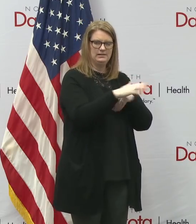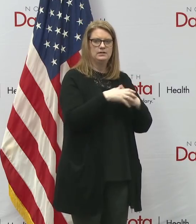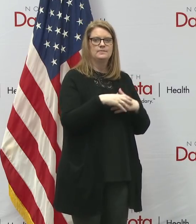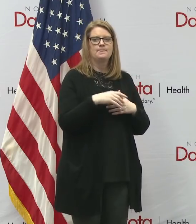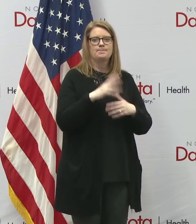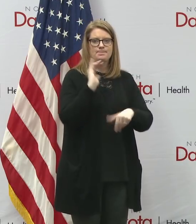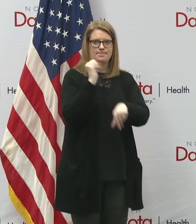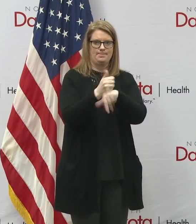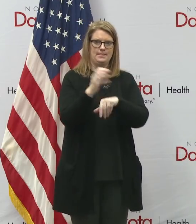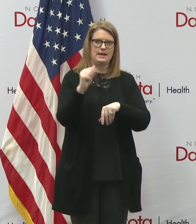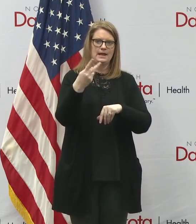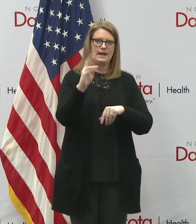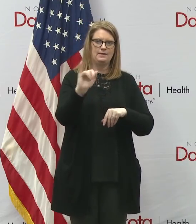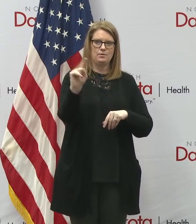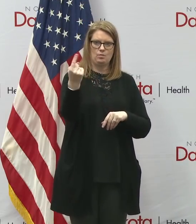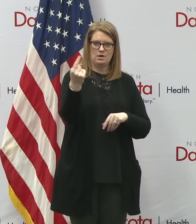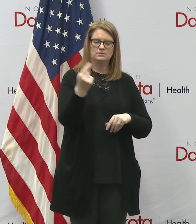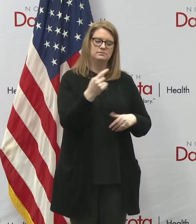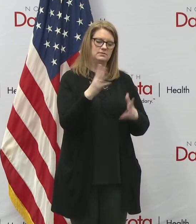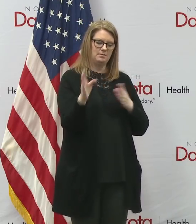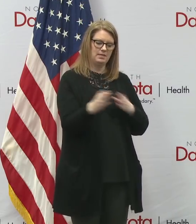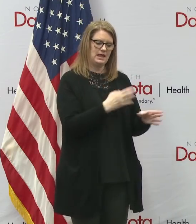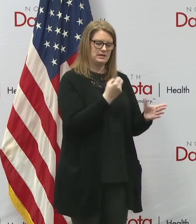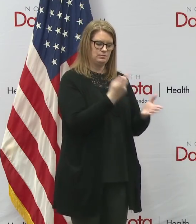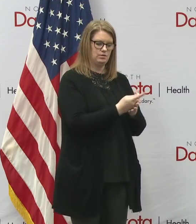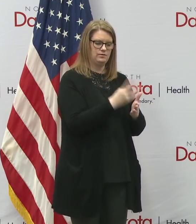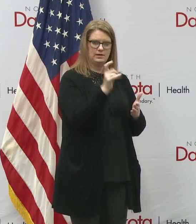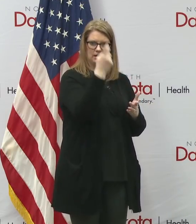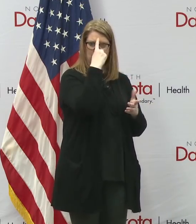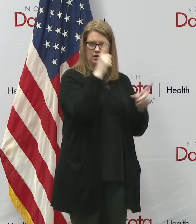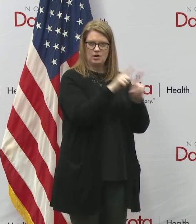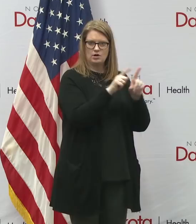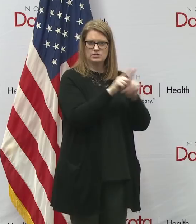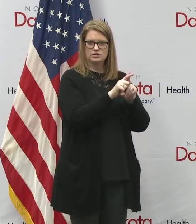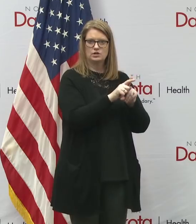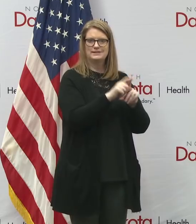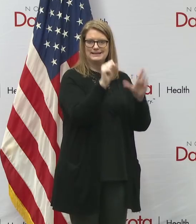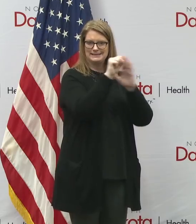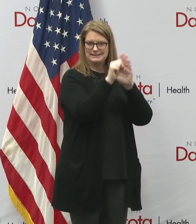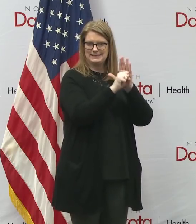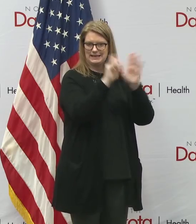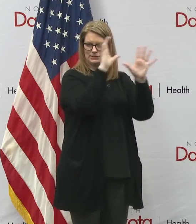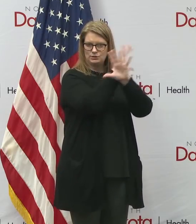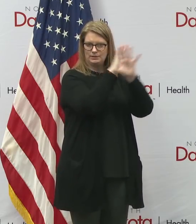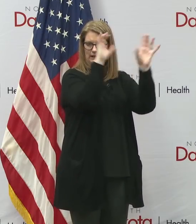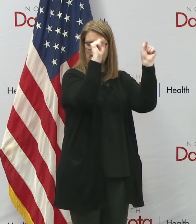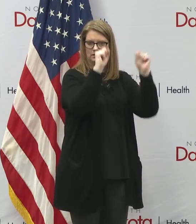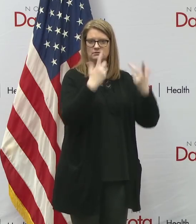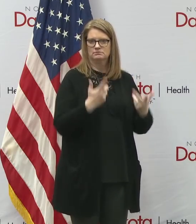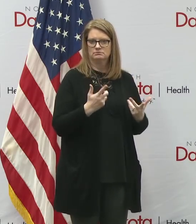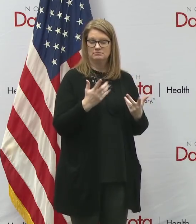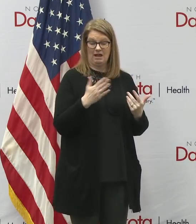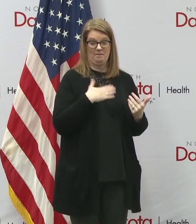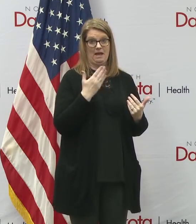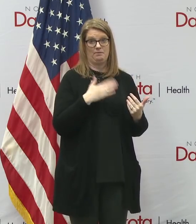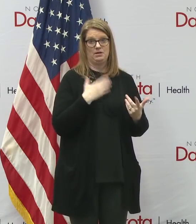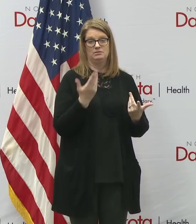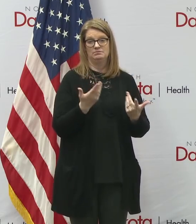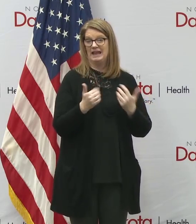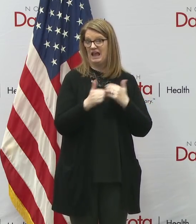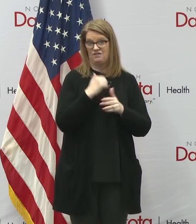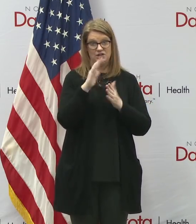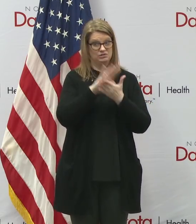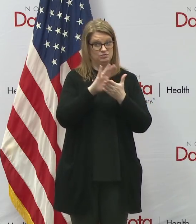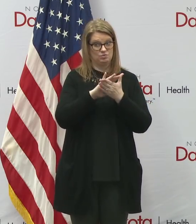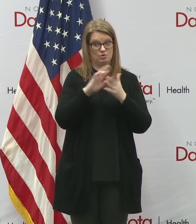April 1, after the plan is approved by the governor in conjunction with the state superintendent. I'm pleased to report that every school